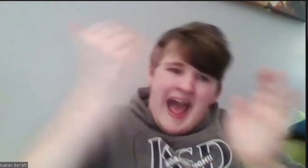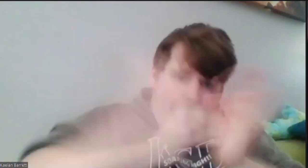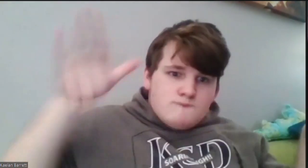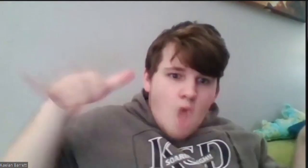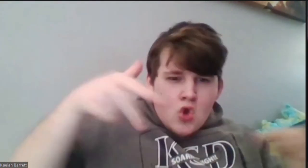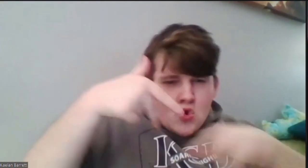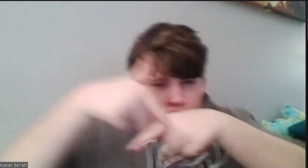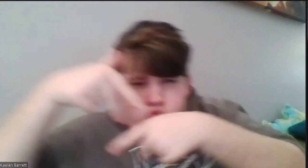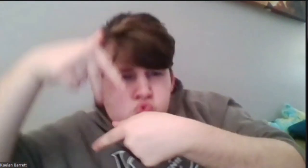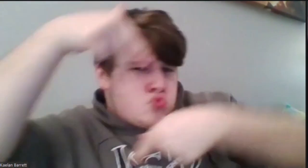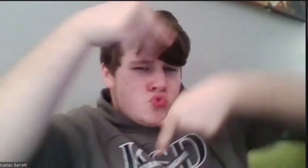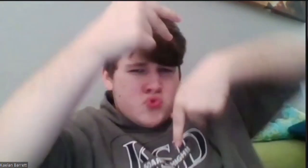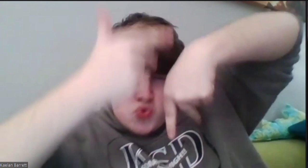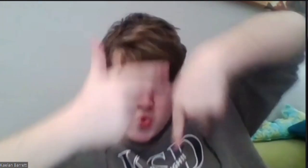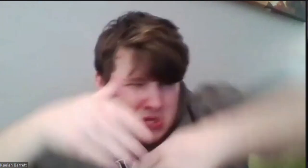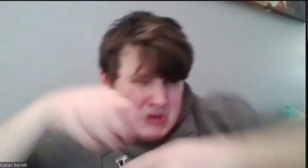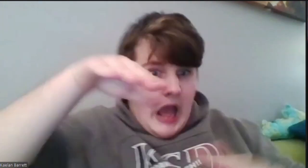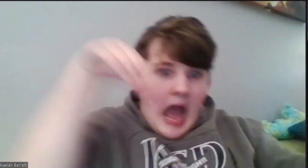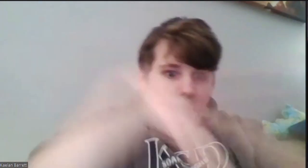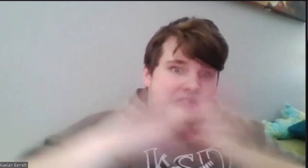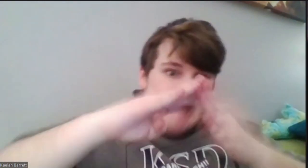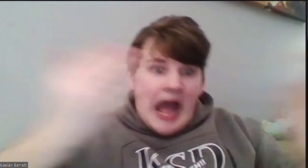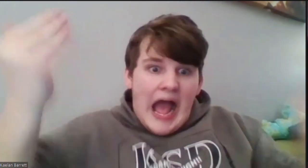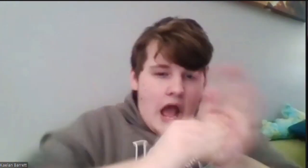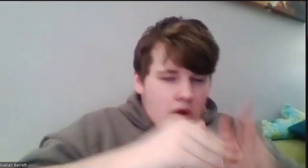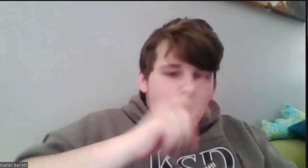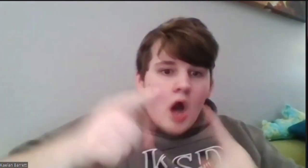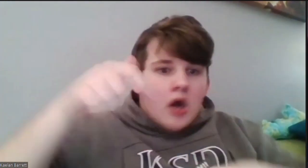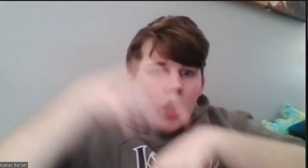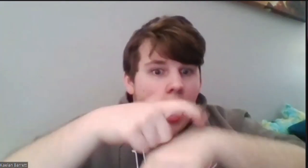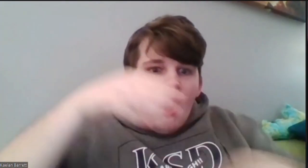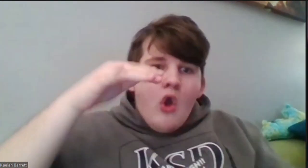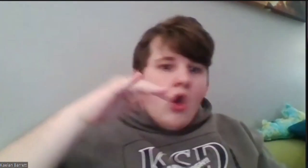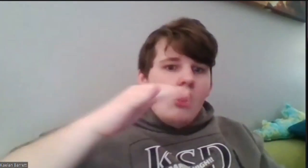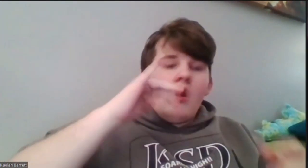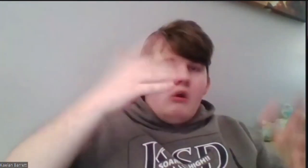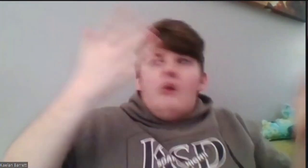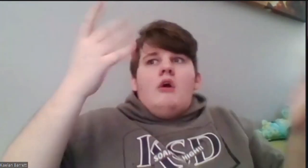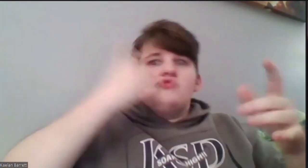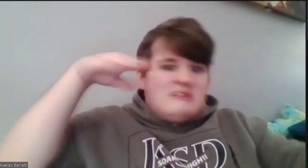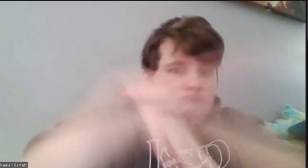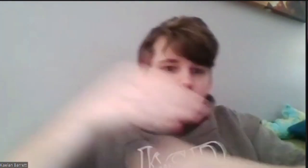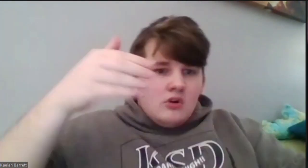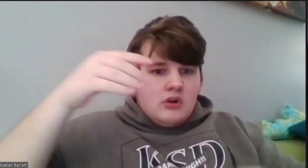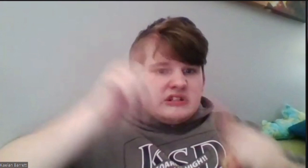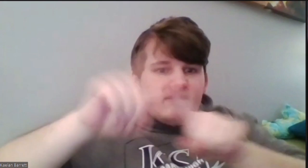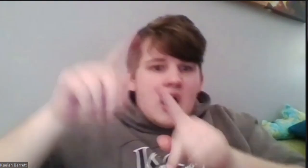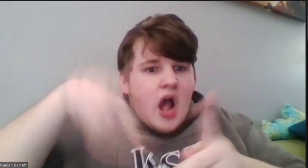And away they went, flying, whisked away, right in through the middle of town. They didn't stop, they just